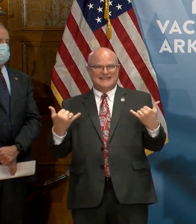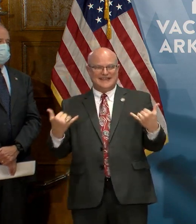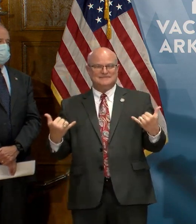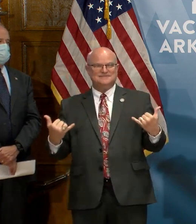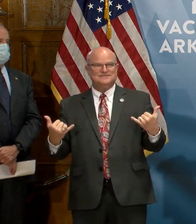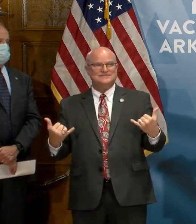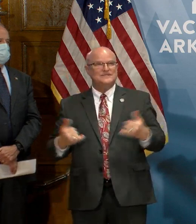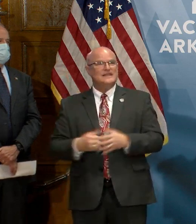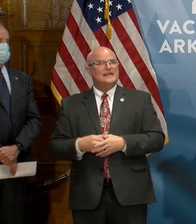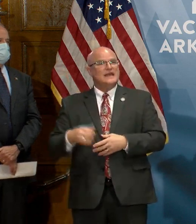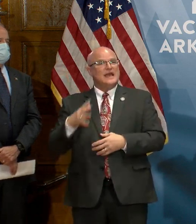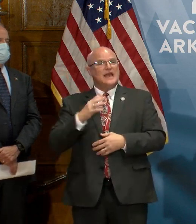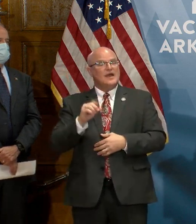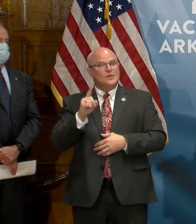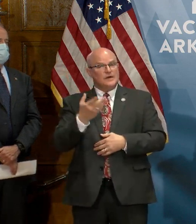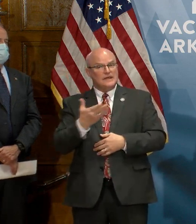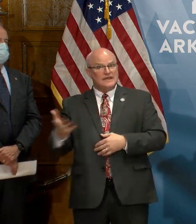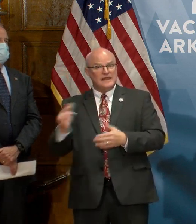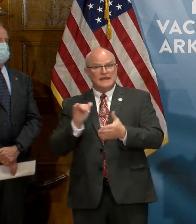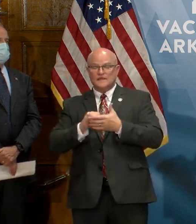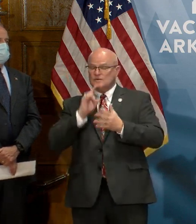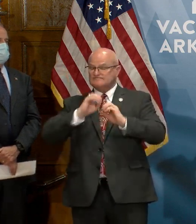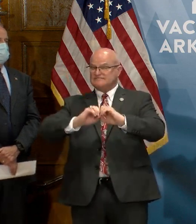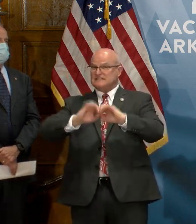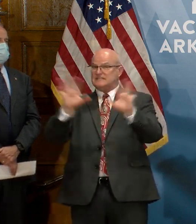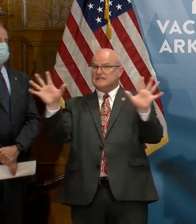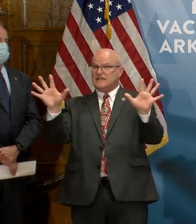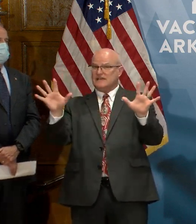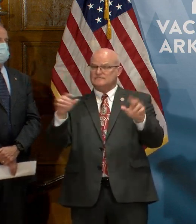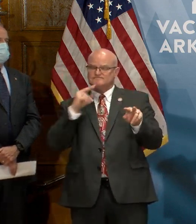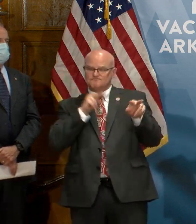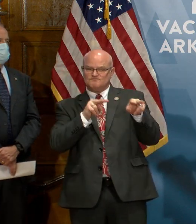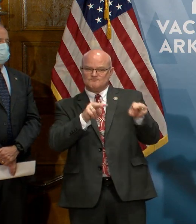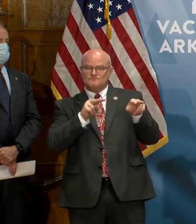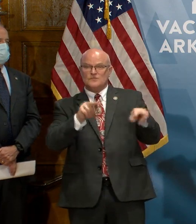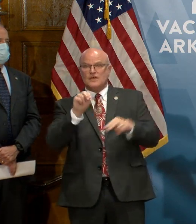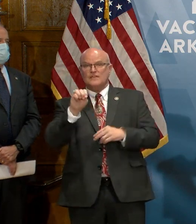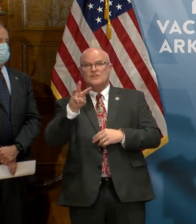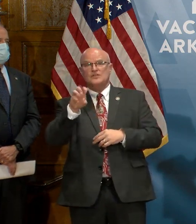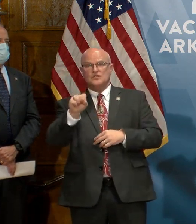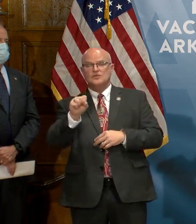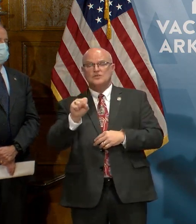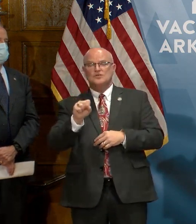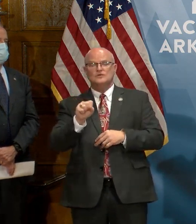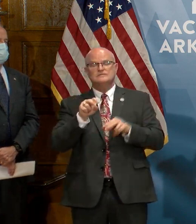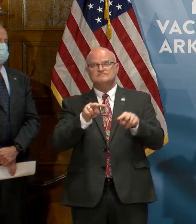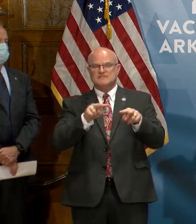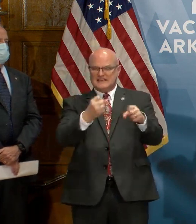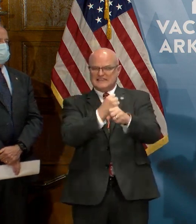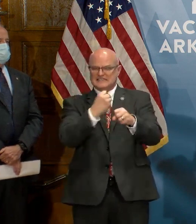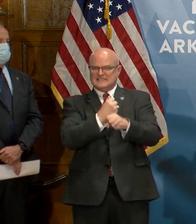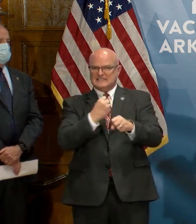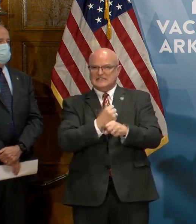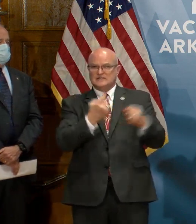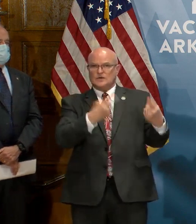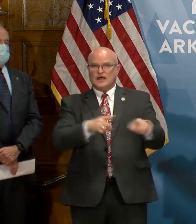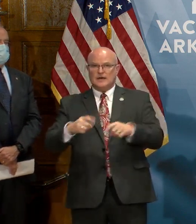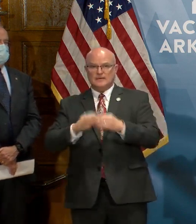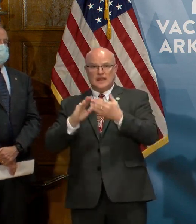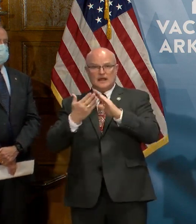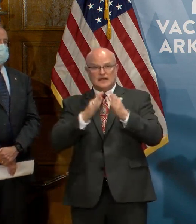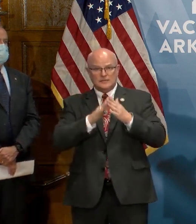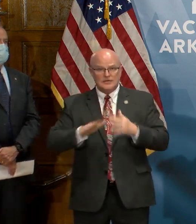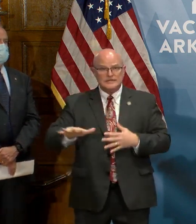today. And one of the things that's clear if you pay attention to the news and pay attention to statistics and what's happening in our